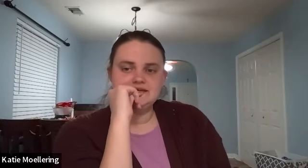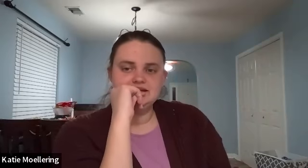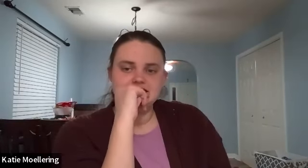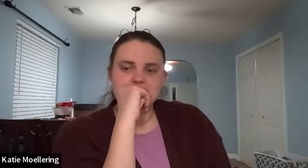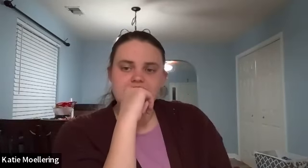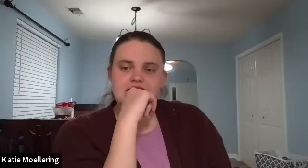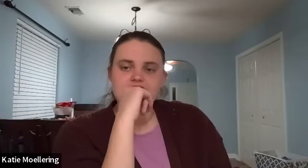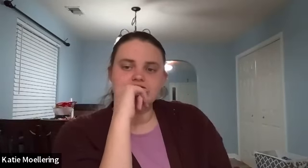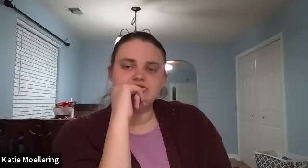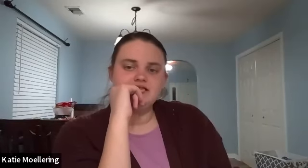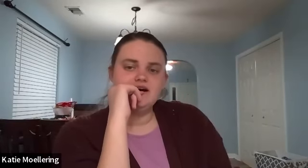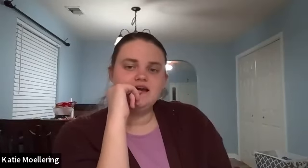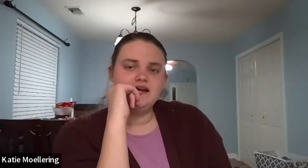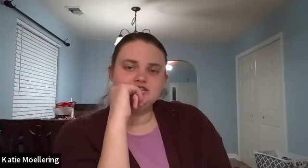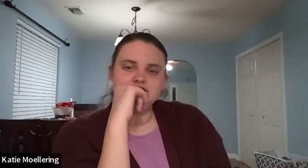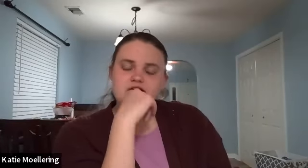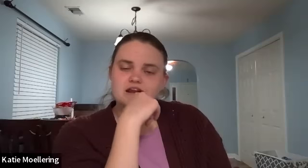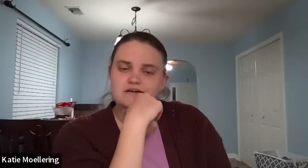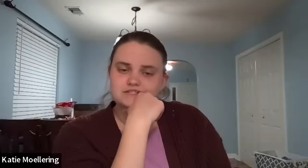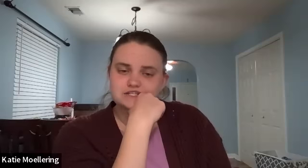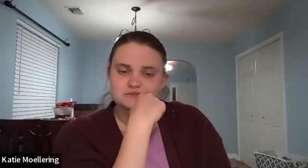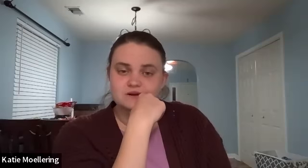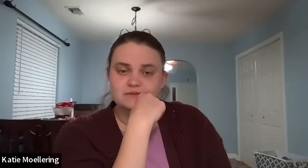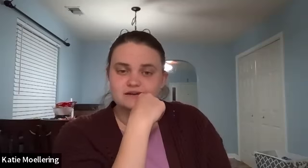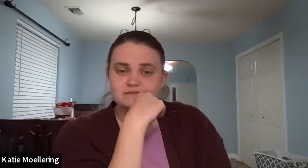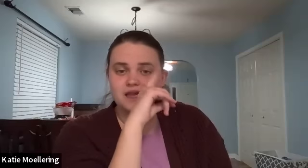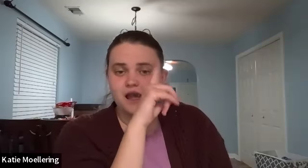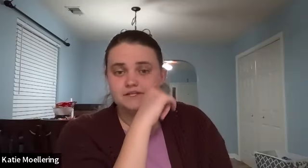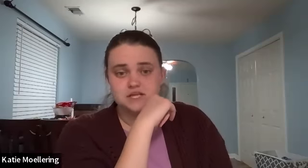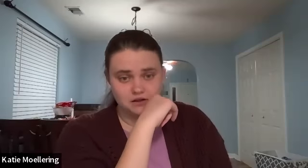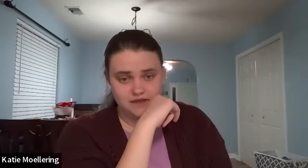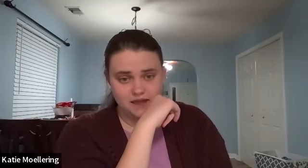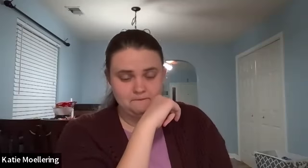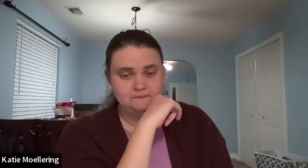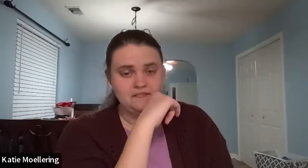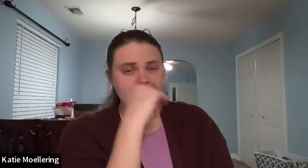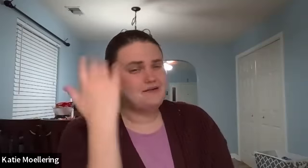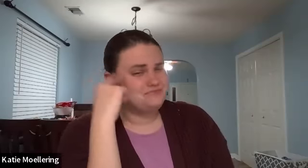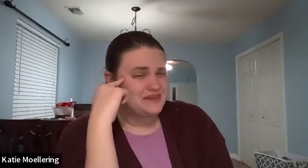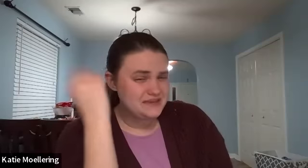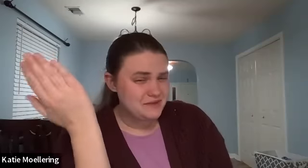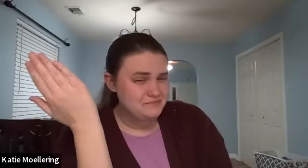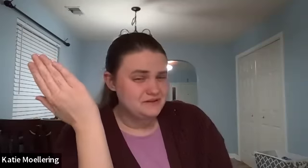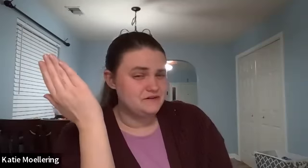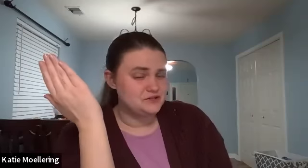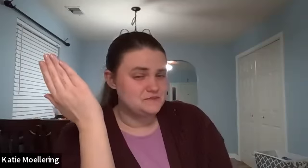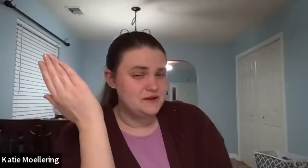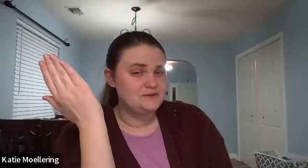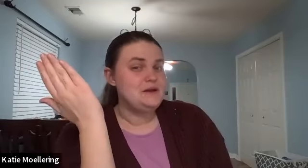seen, and I've not actually ever had a conversation with someone about it. I'm gonna check on that. I think it might be fingerspelled,